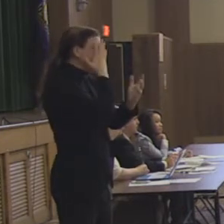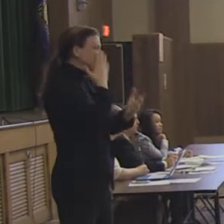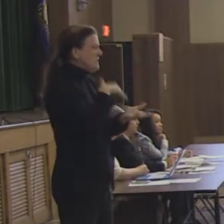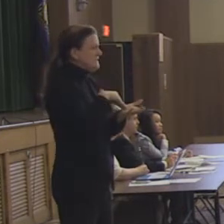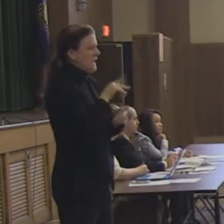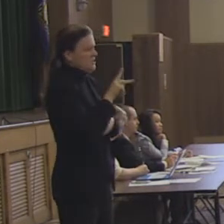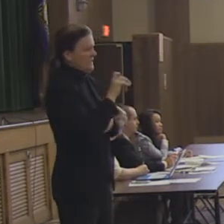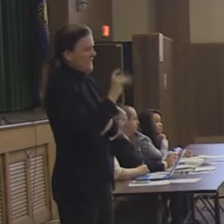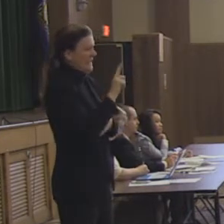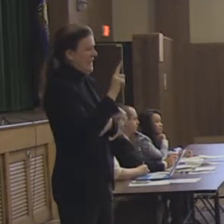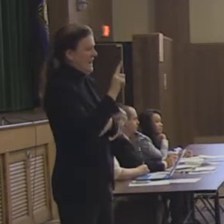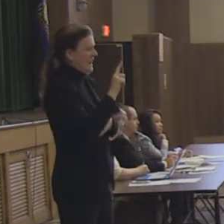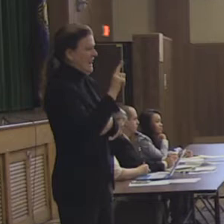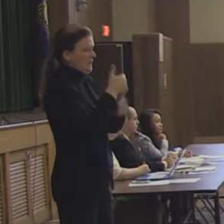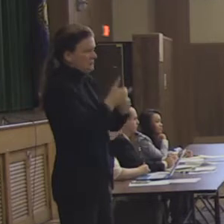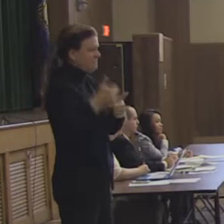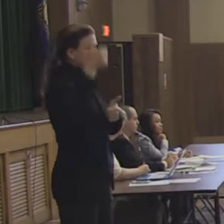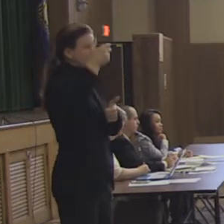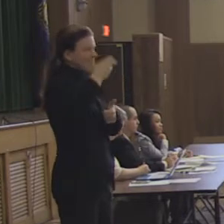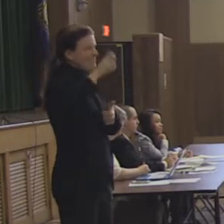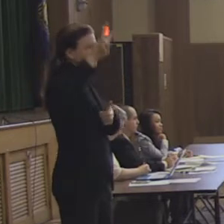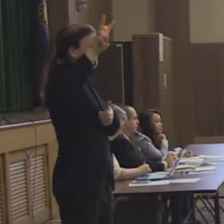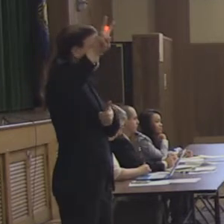left his position to take a higher position.